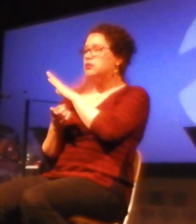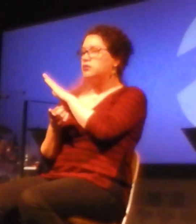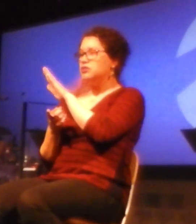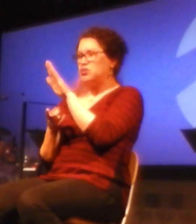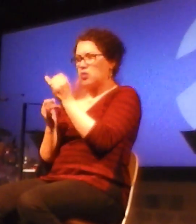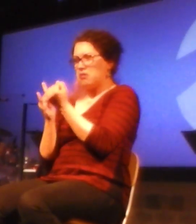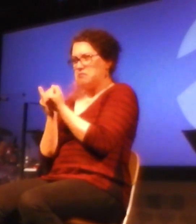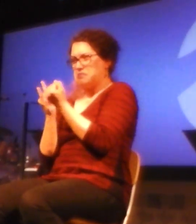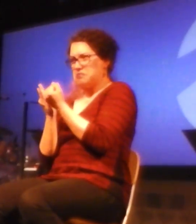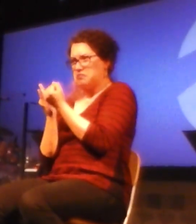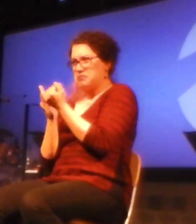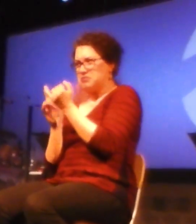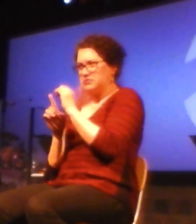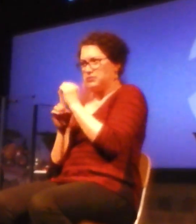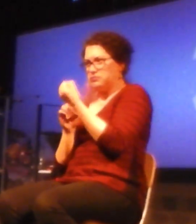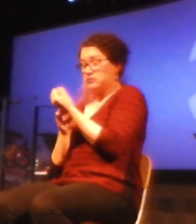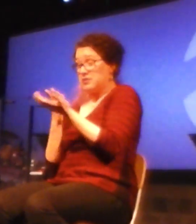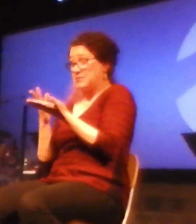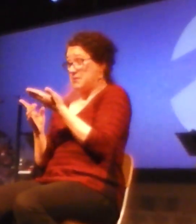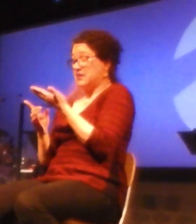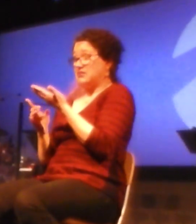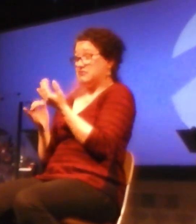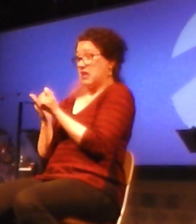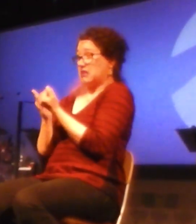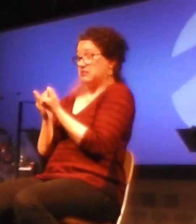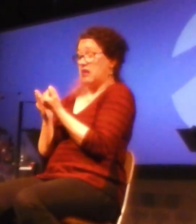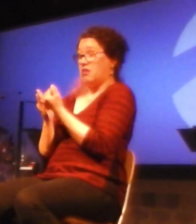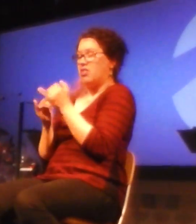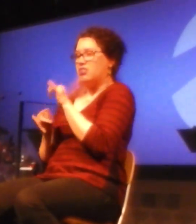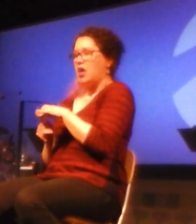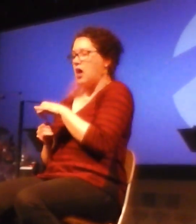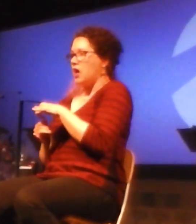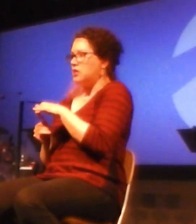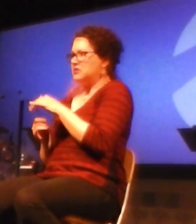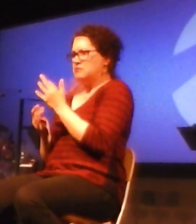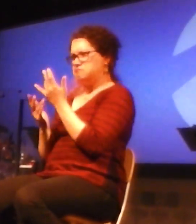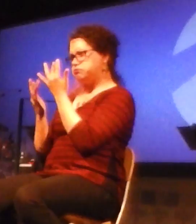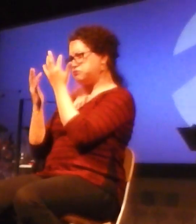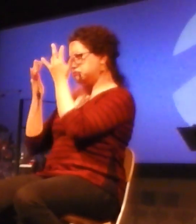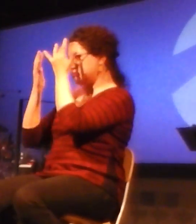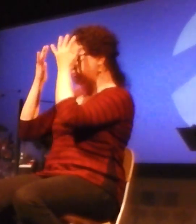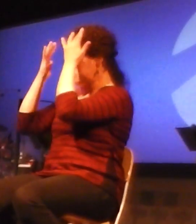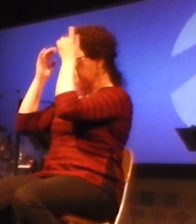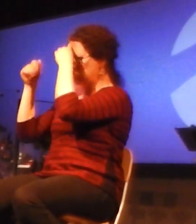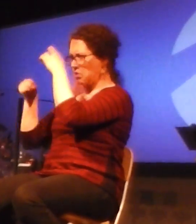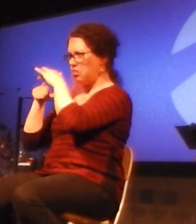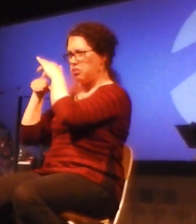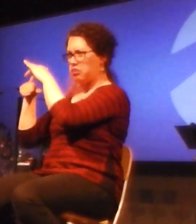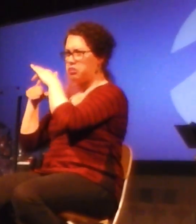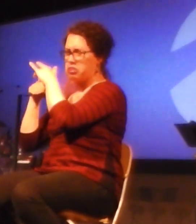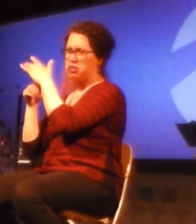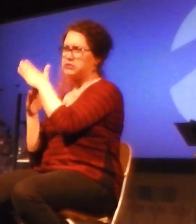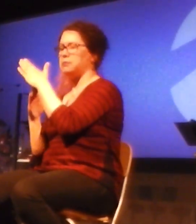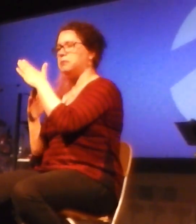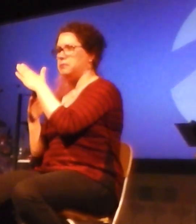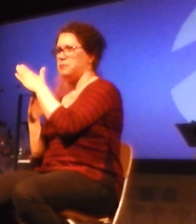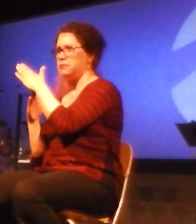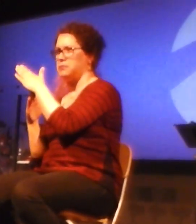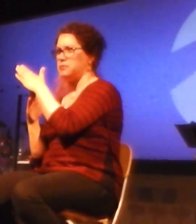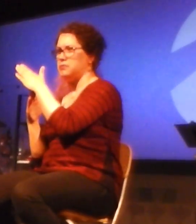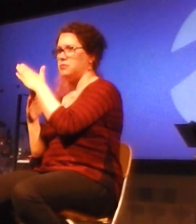your exile, maybe the exile itself, you have made that the loudest voice in your head, and you need